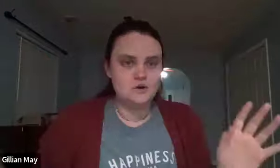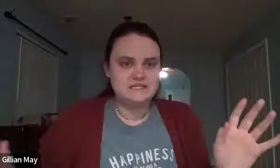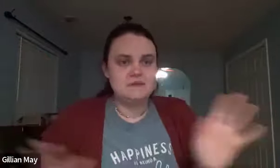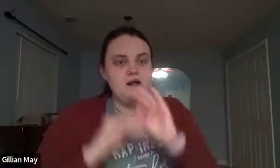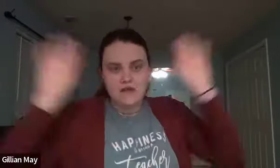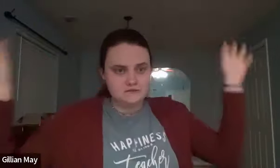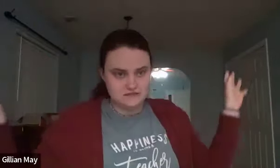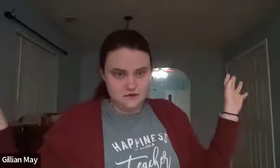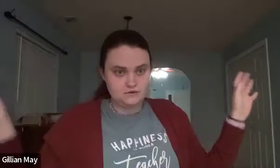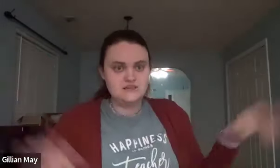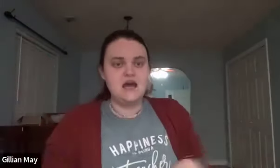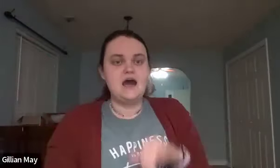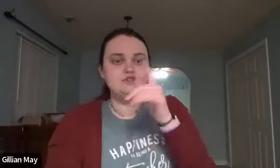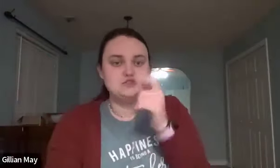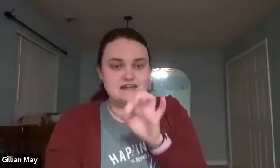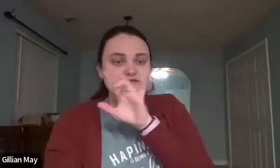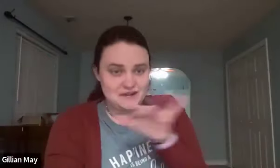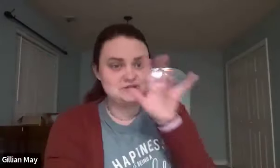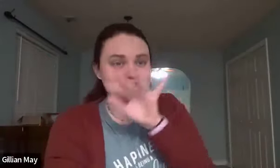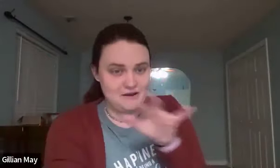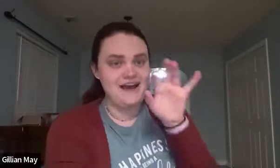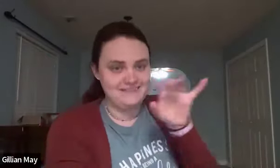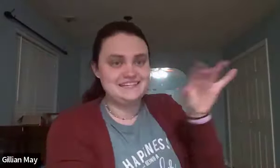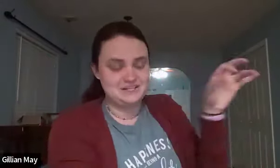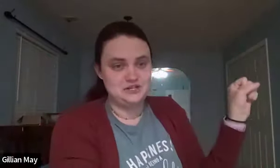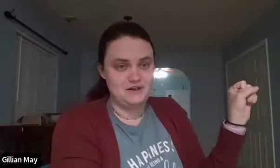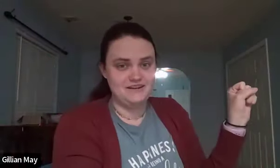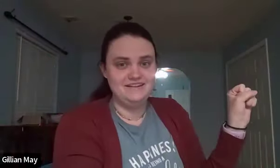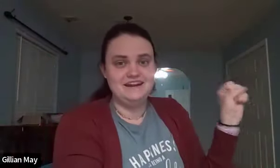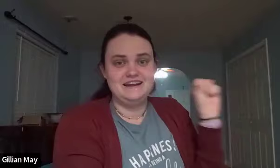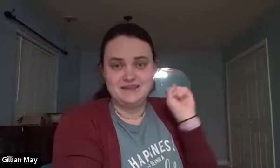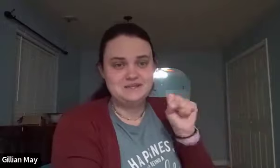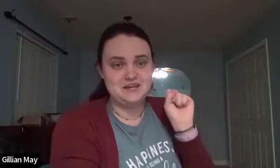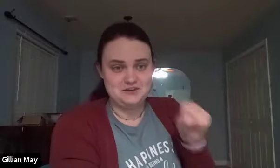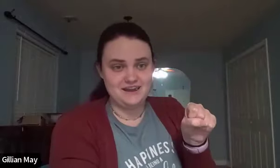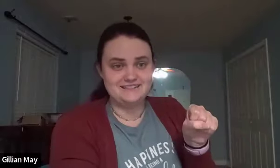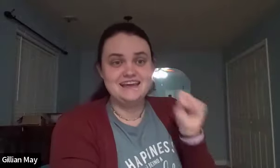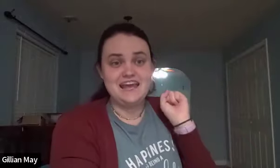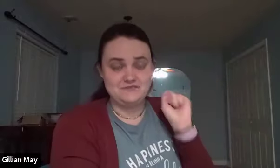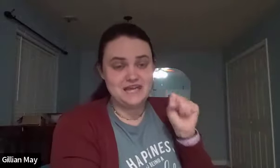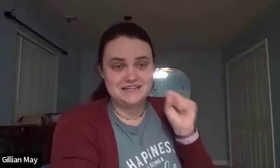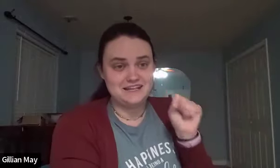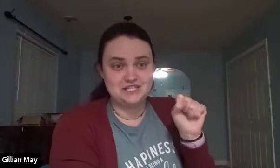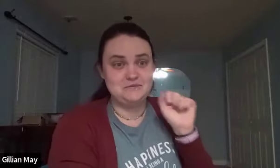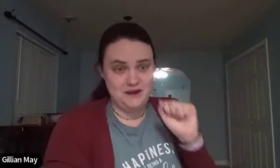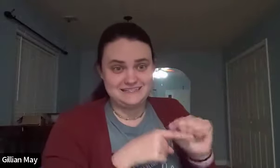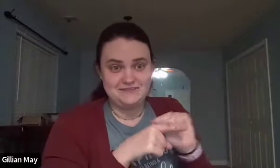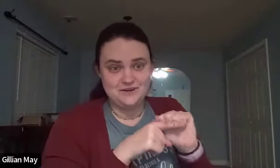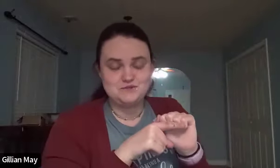see about 1,000 of those. I will try to finger spell Alexander Shannara. And let me tell you guys, if that does not get you to practice that finger